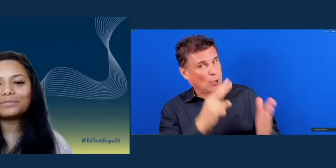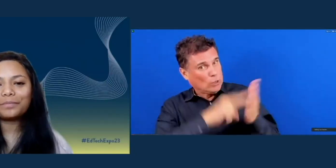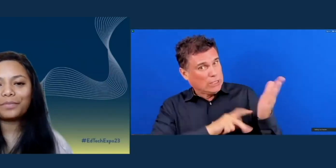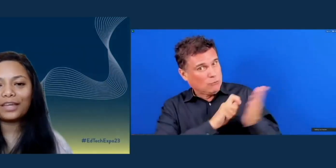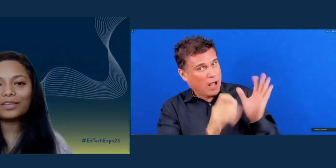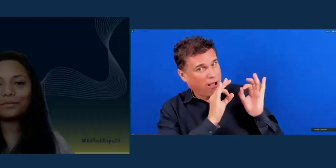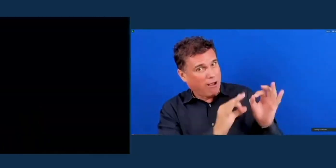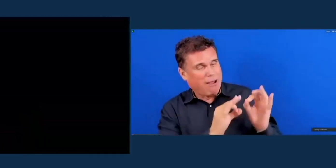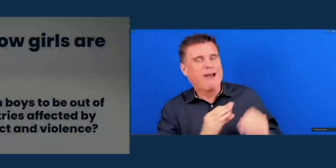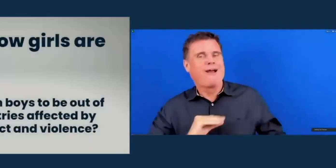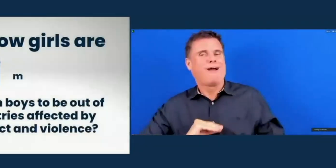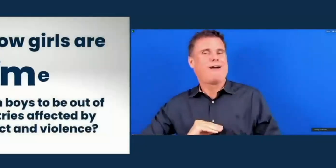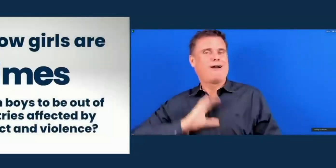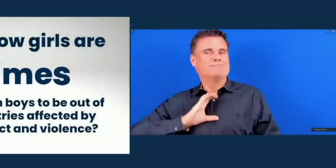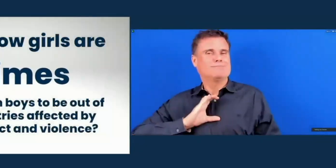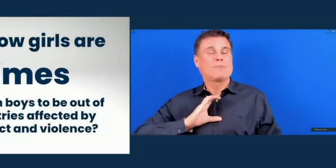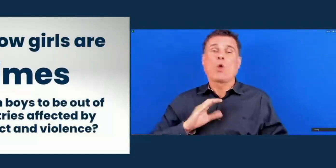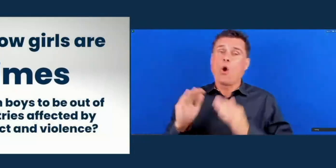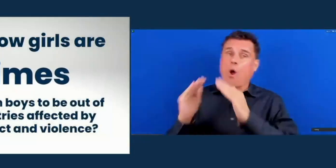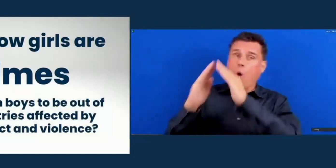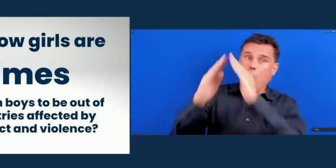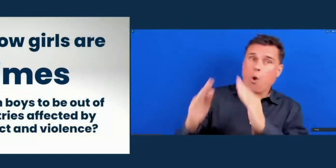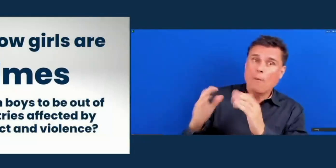of us. Thank you.